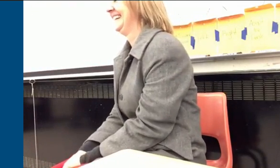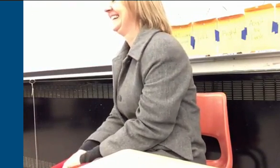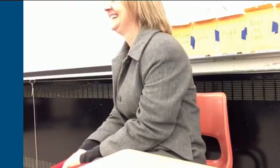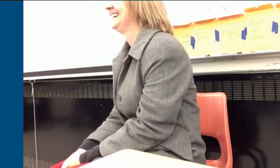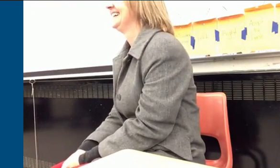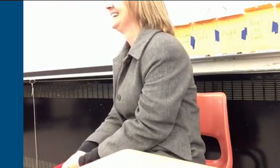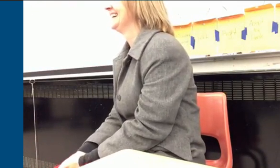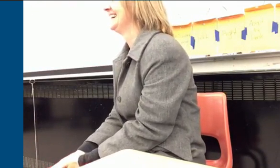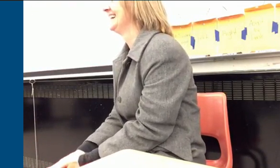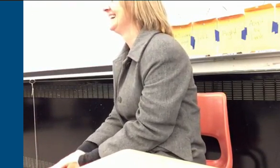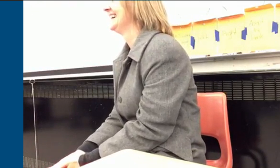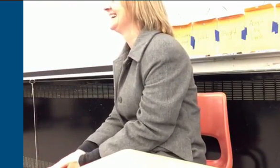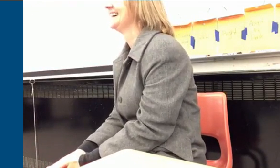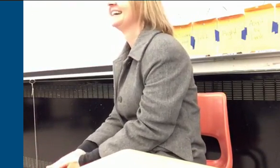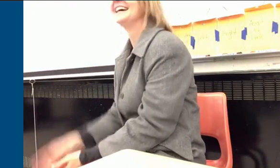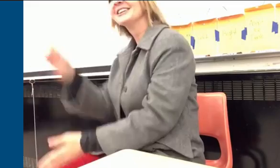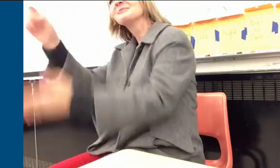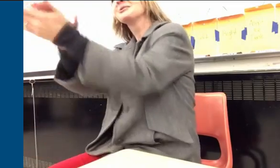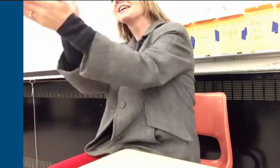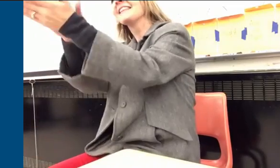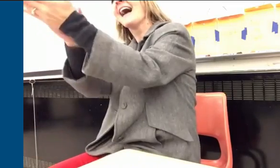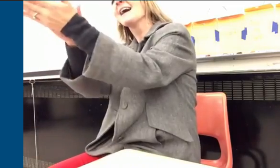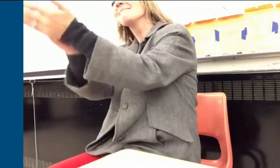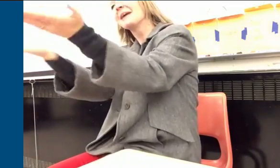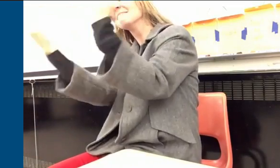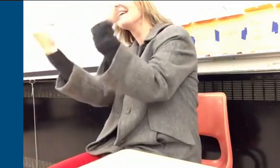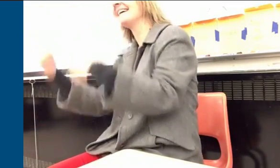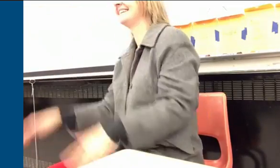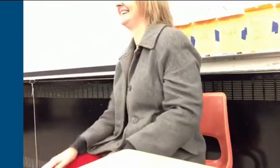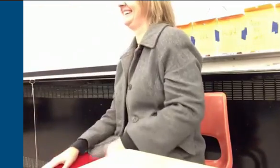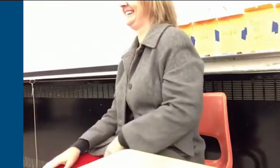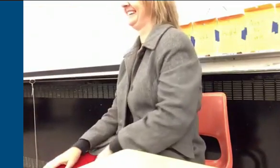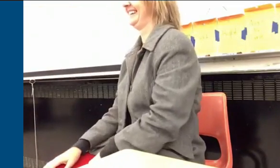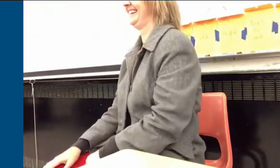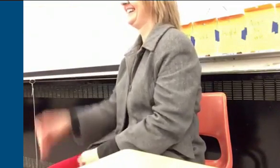Wow, guys, you were supposed to clap for them.